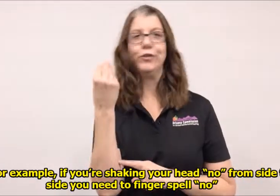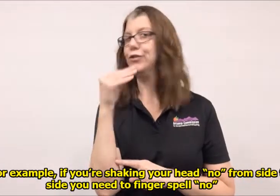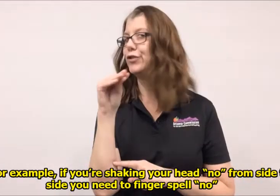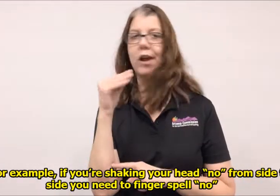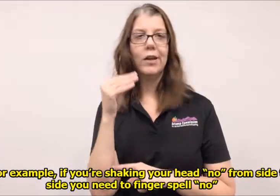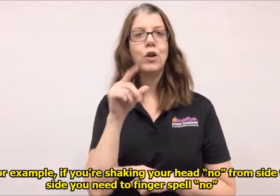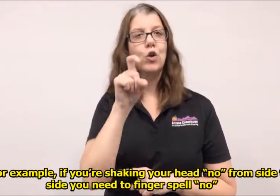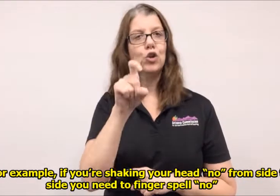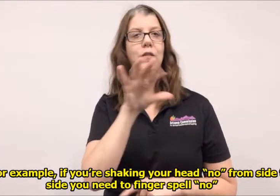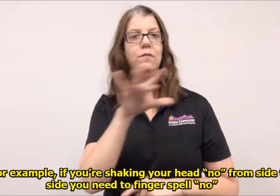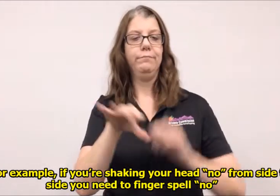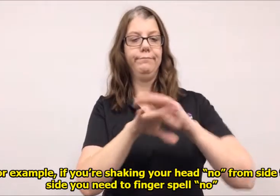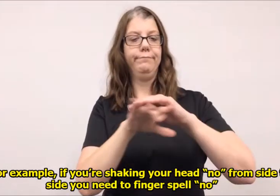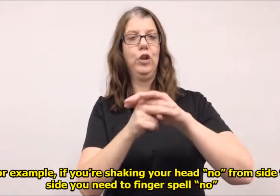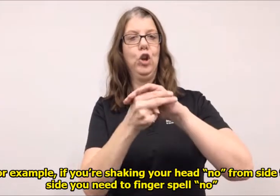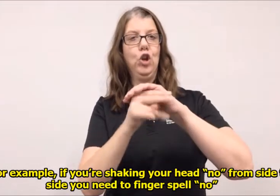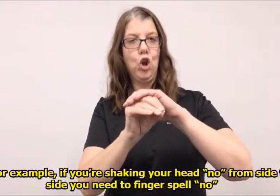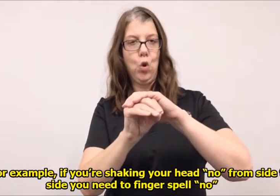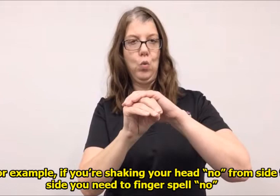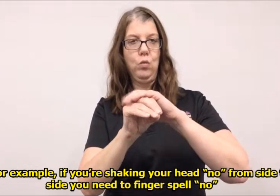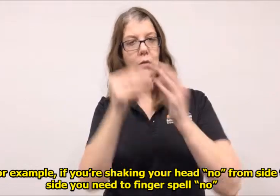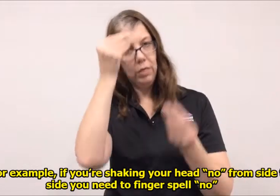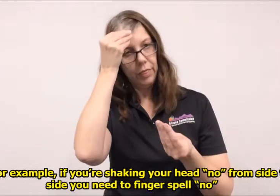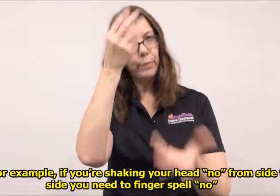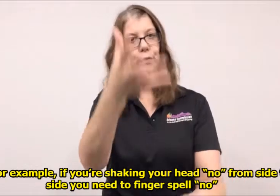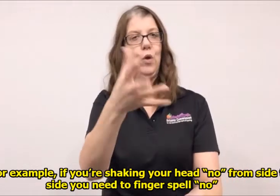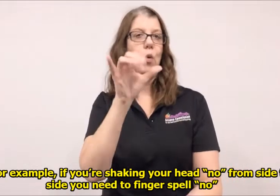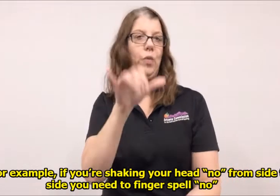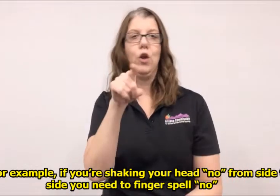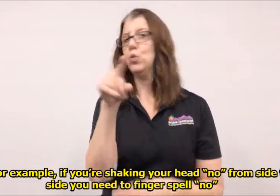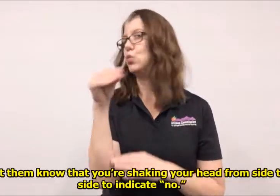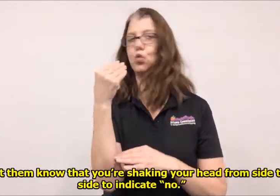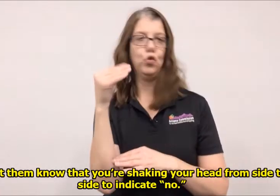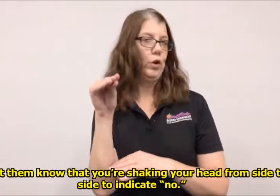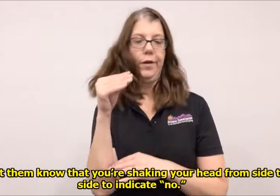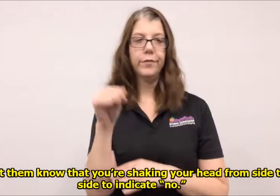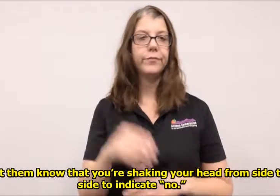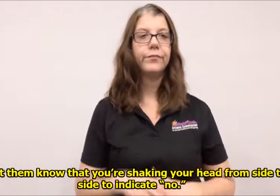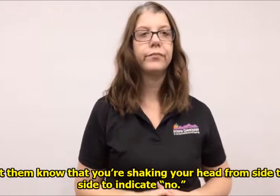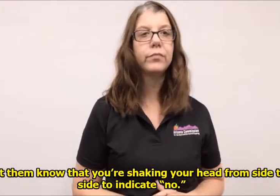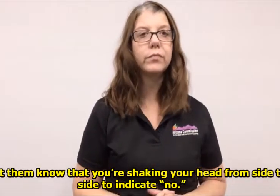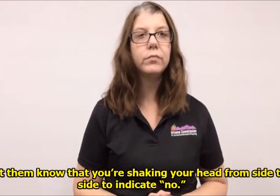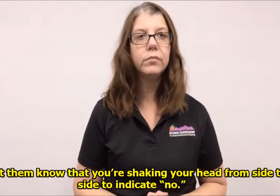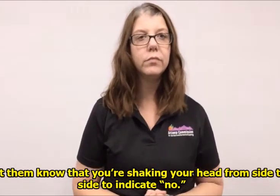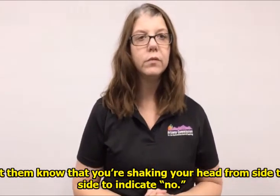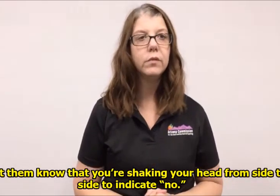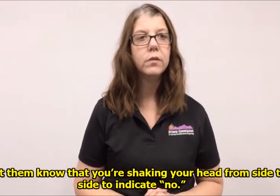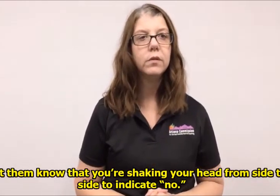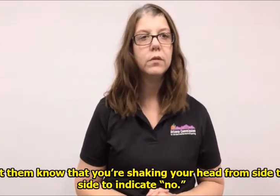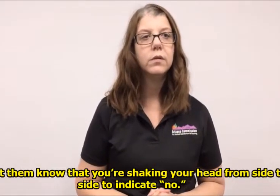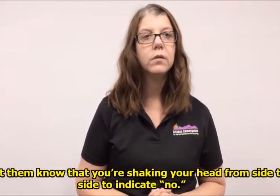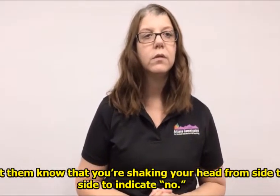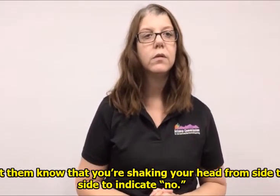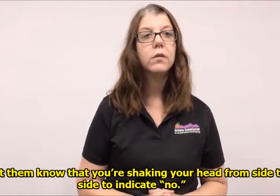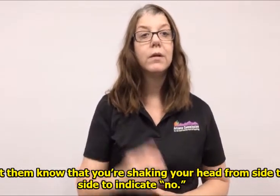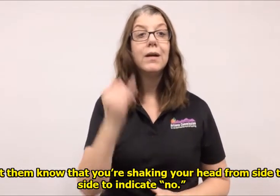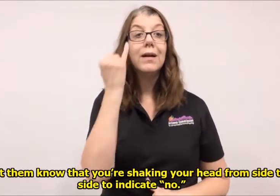head no from side to side, you need to fingerspell no to let them know that you're shaking your head from side to side to indicate